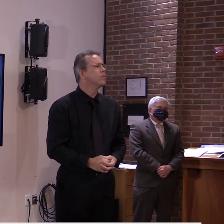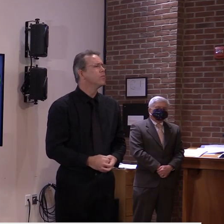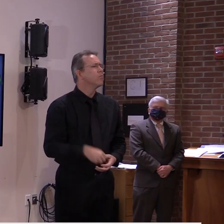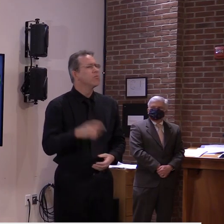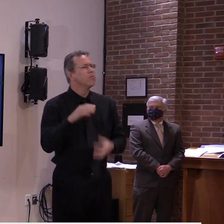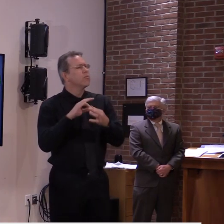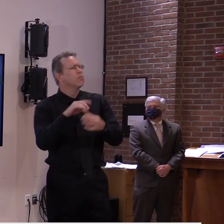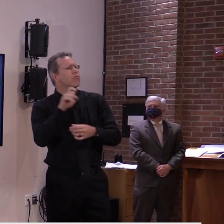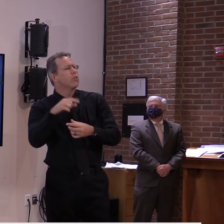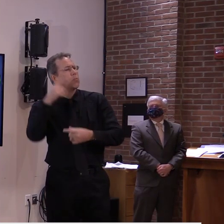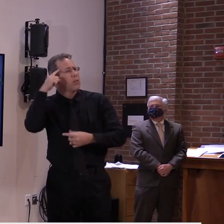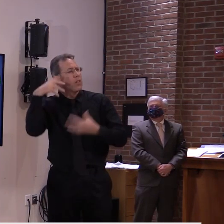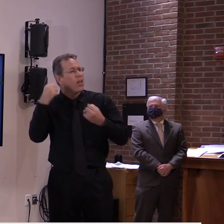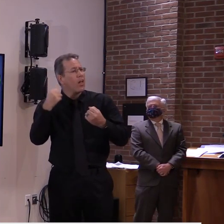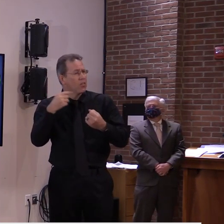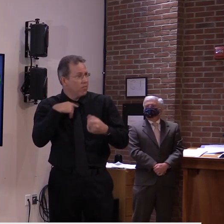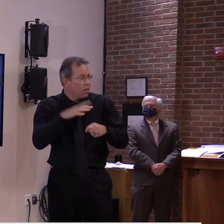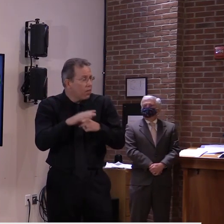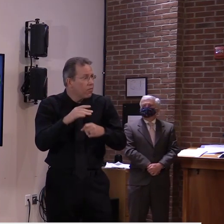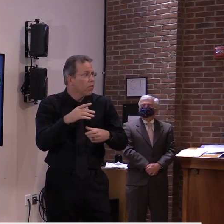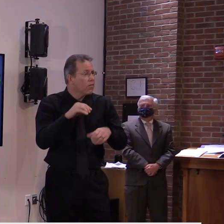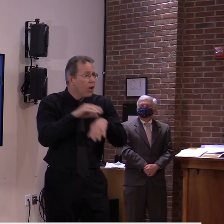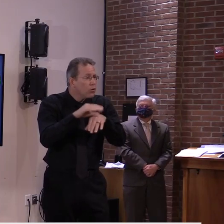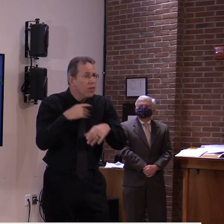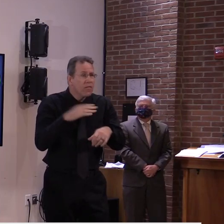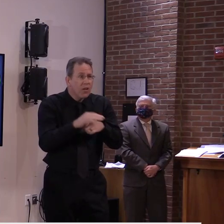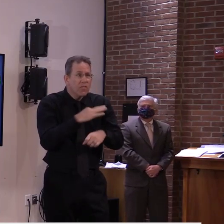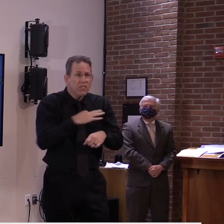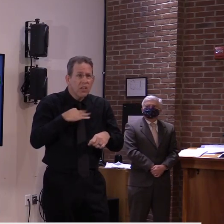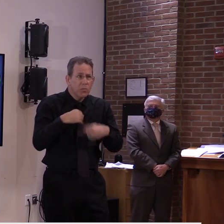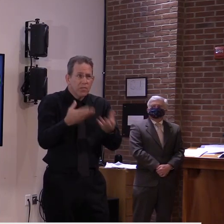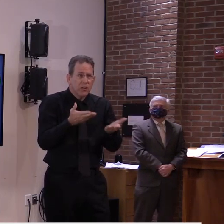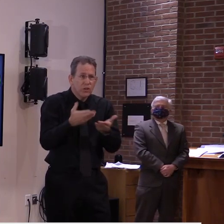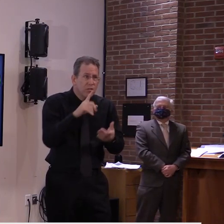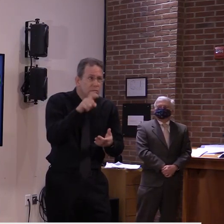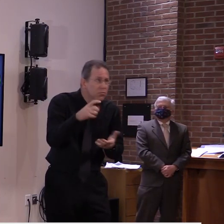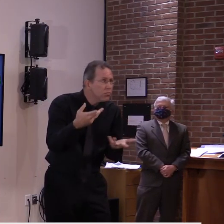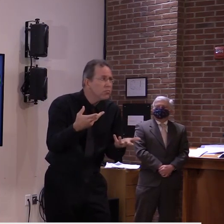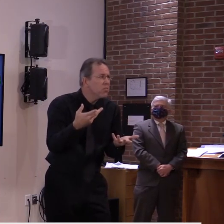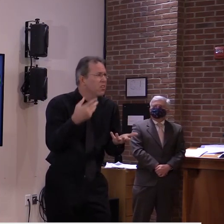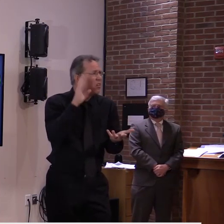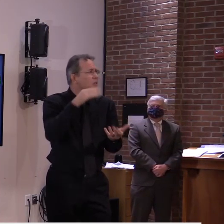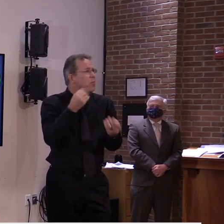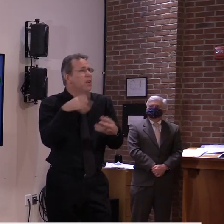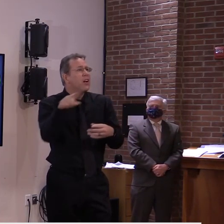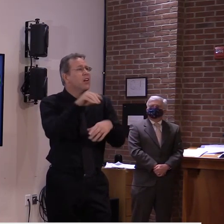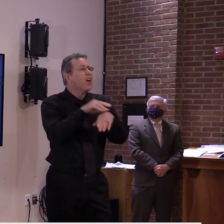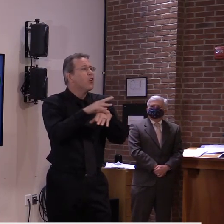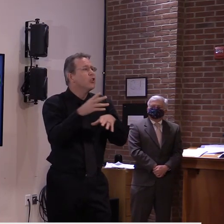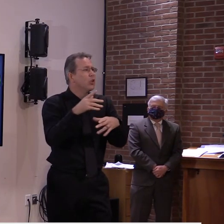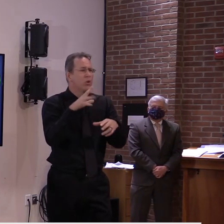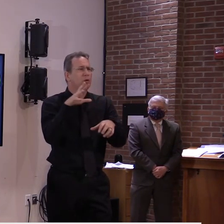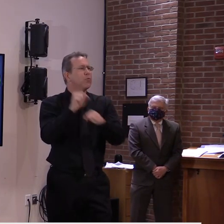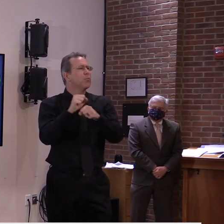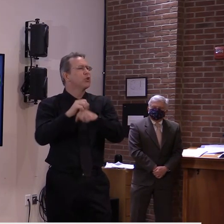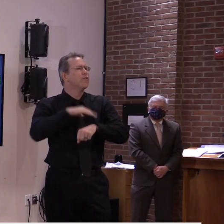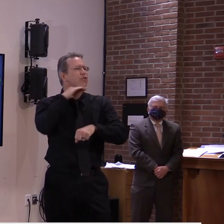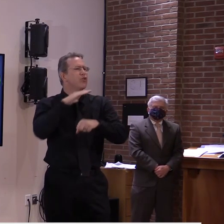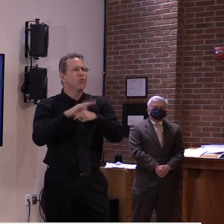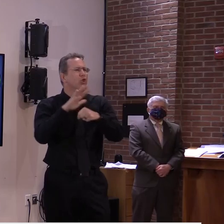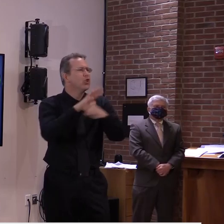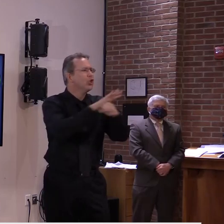guys up on your advice, we've heard from counselors that they're booked. We've heard from people trying to get counselors that they're having a difficult time. This,